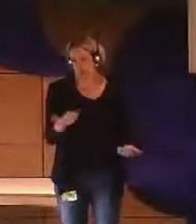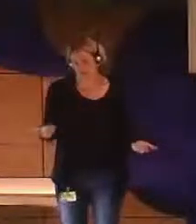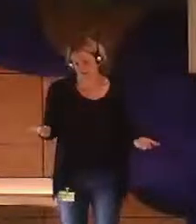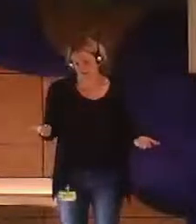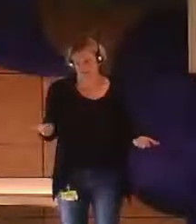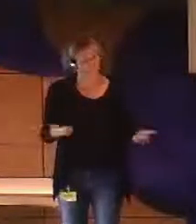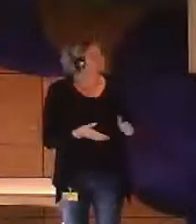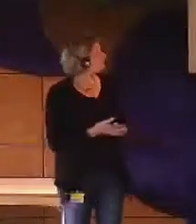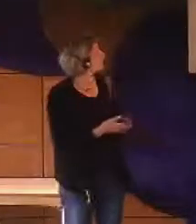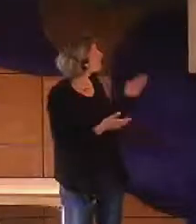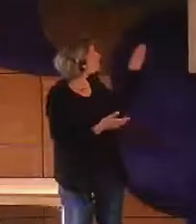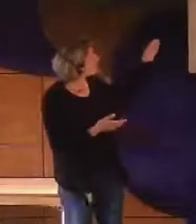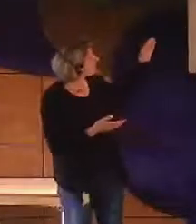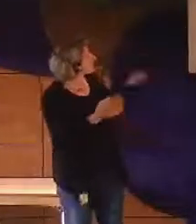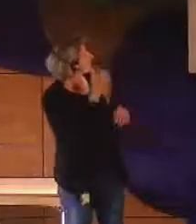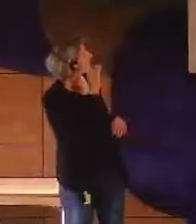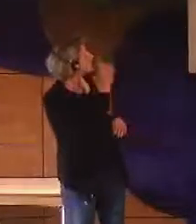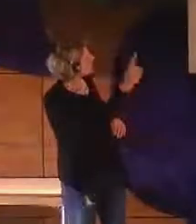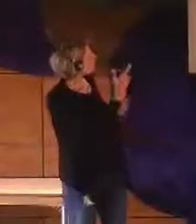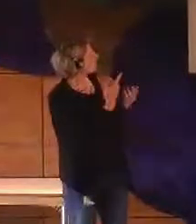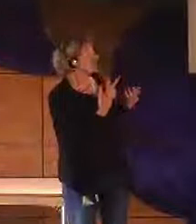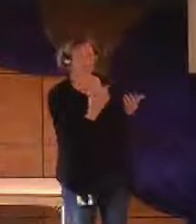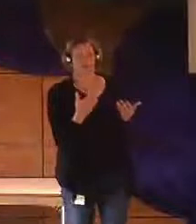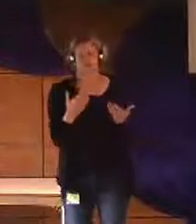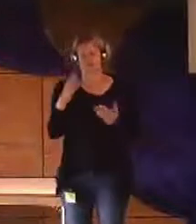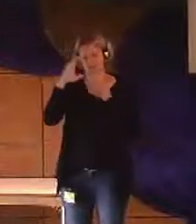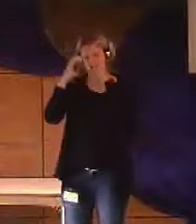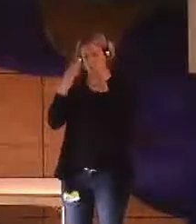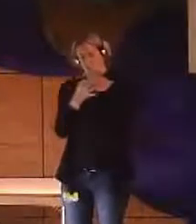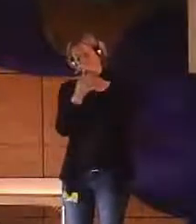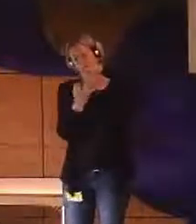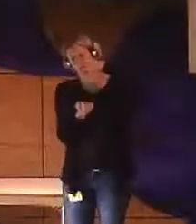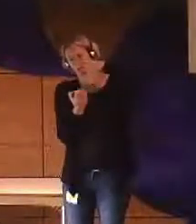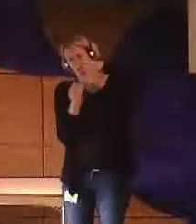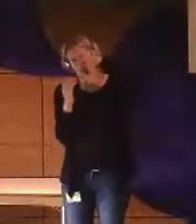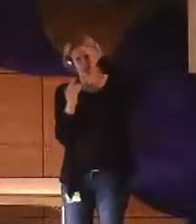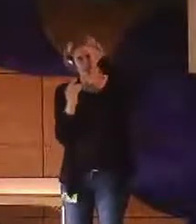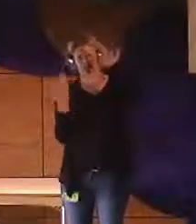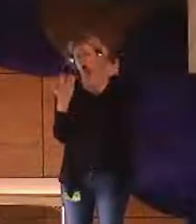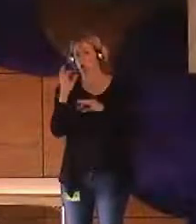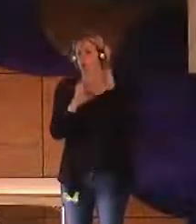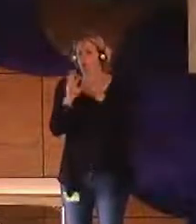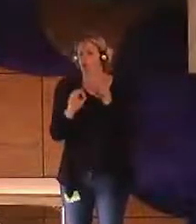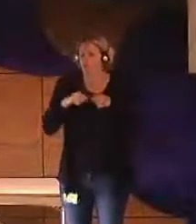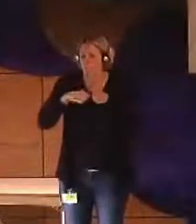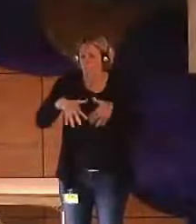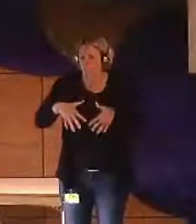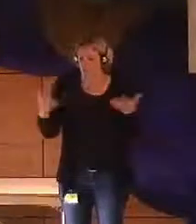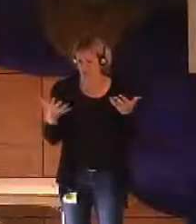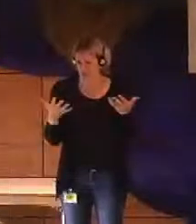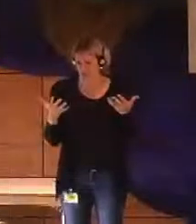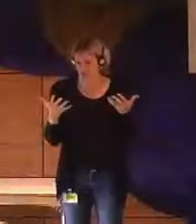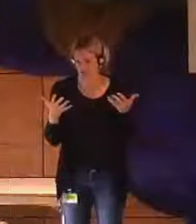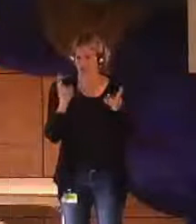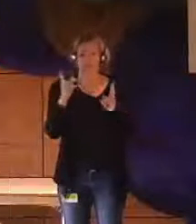the pituitary gland. And usually you expect to have a nice rise, okay? You can see that most of these are